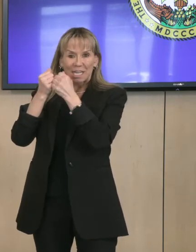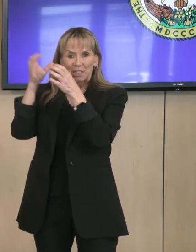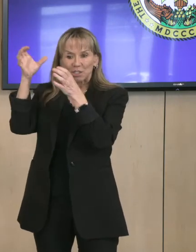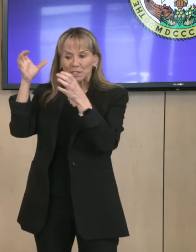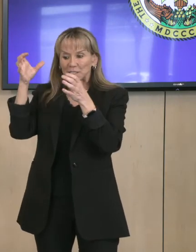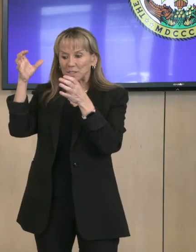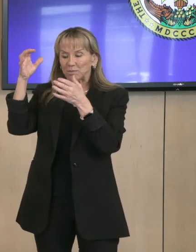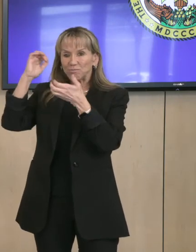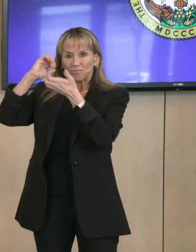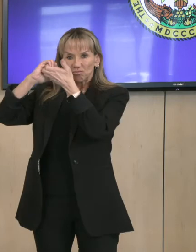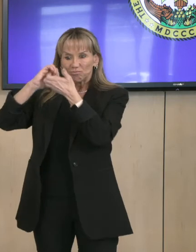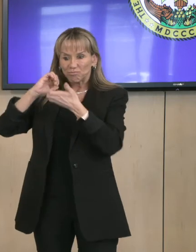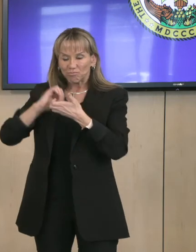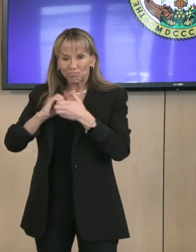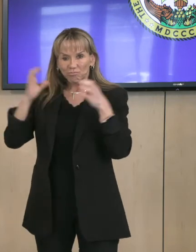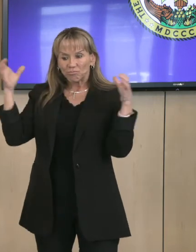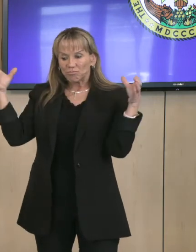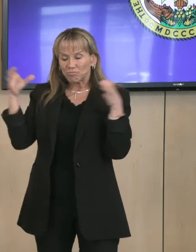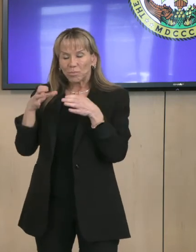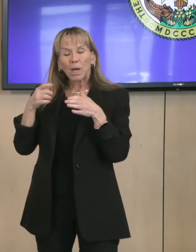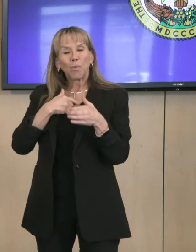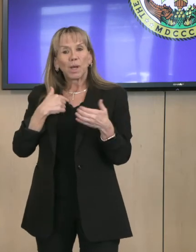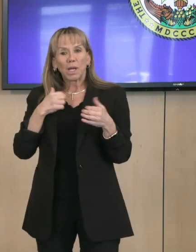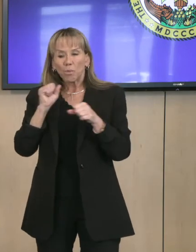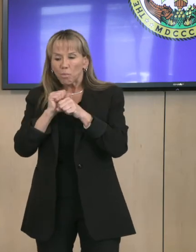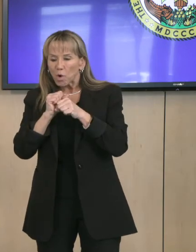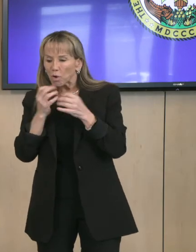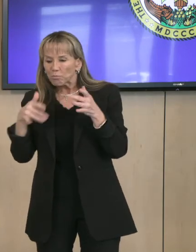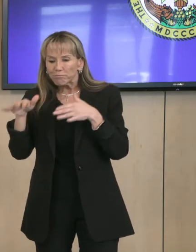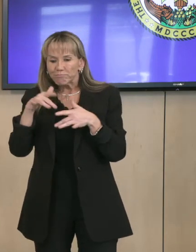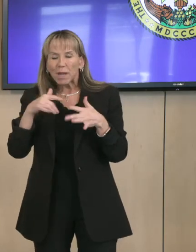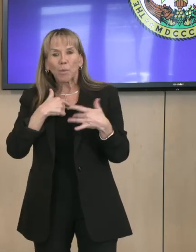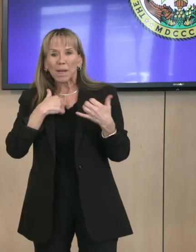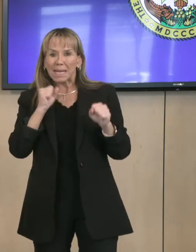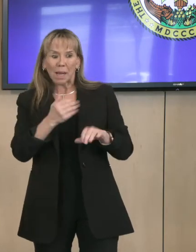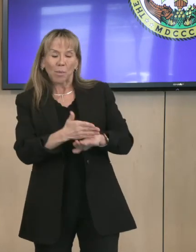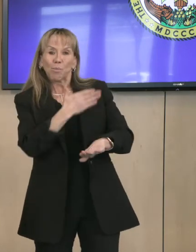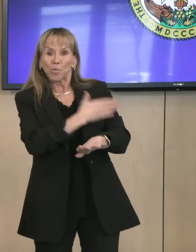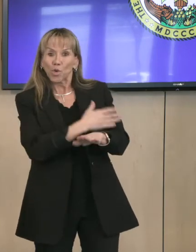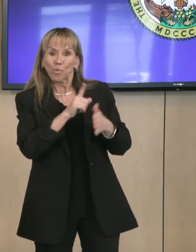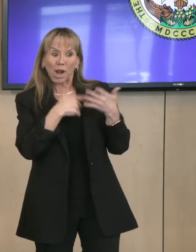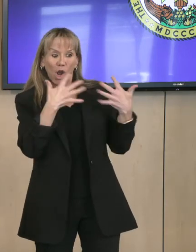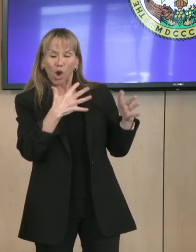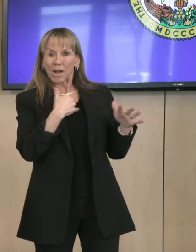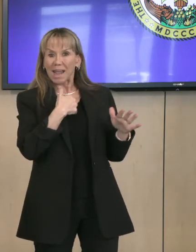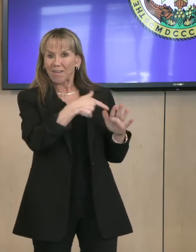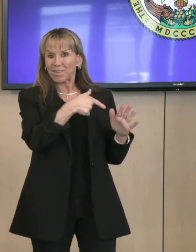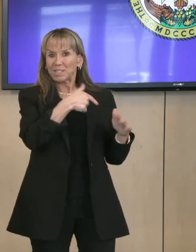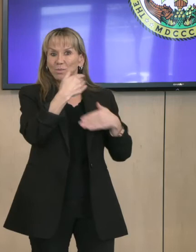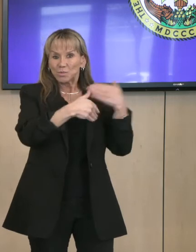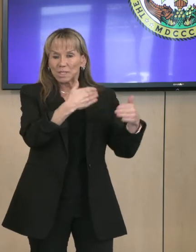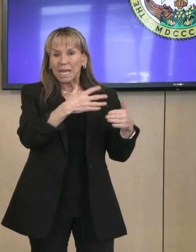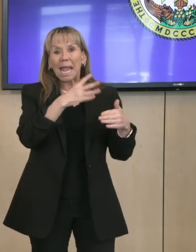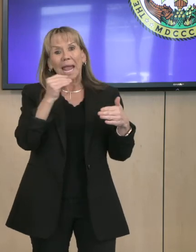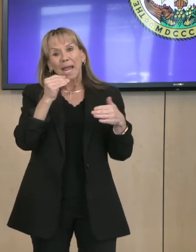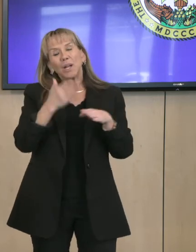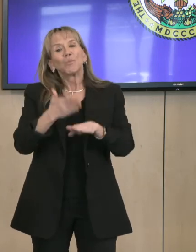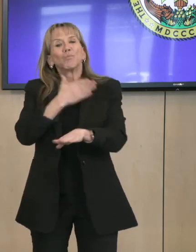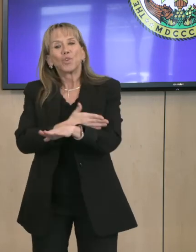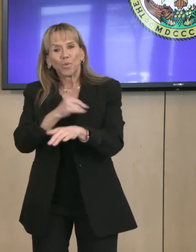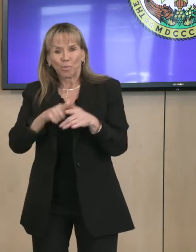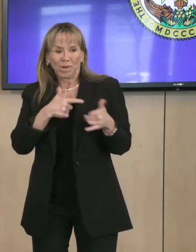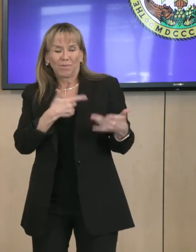to improve the procedures that are in place and reinforce practices that are already occurring.